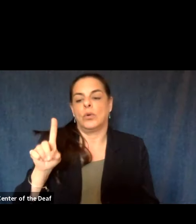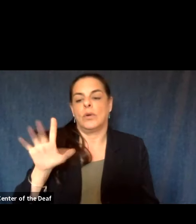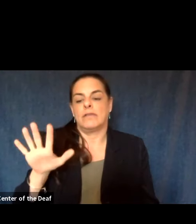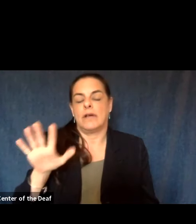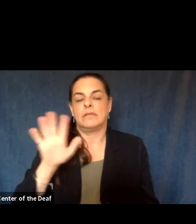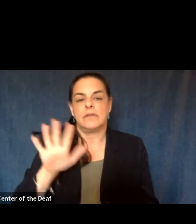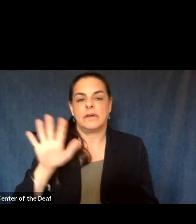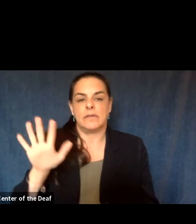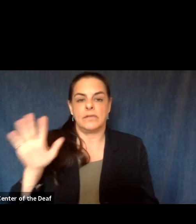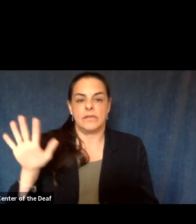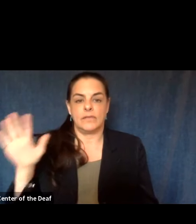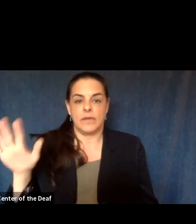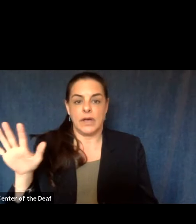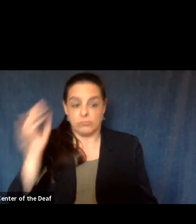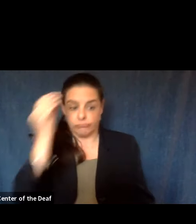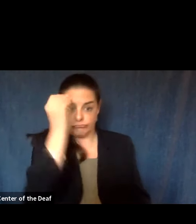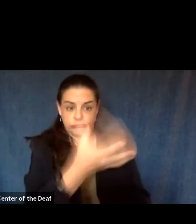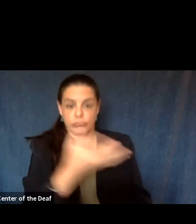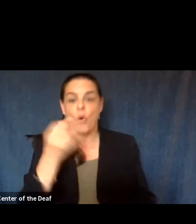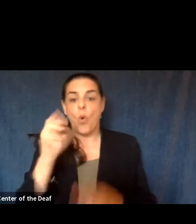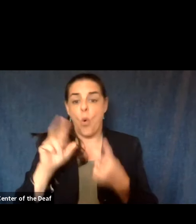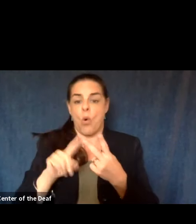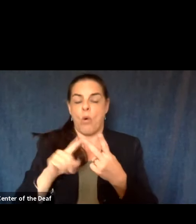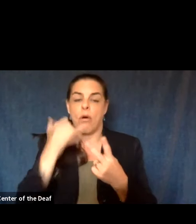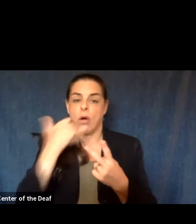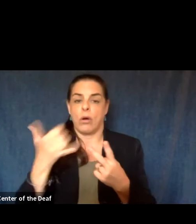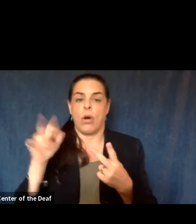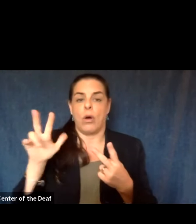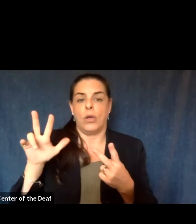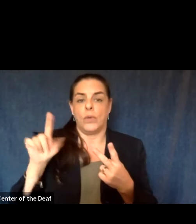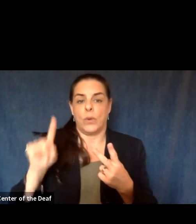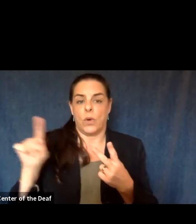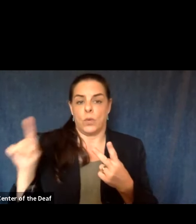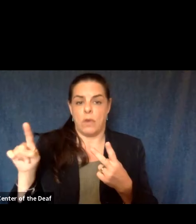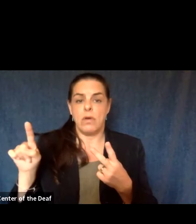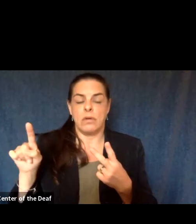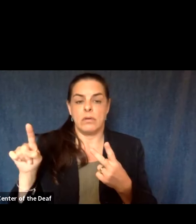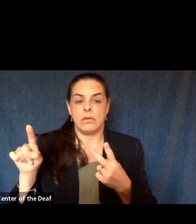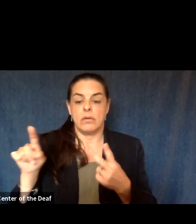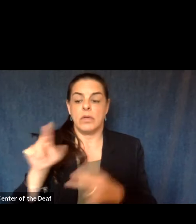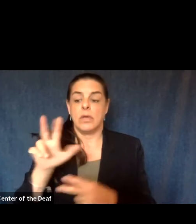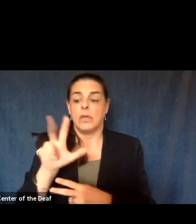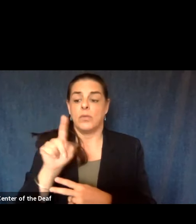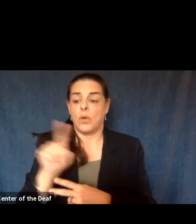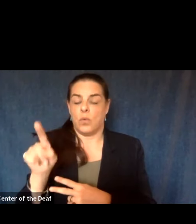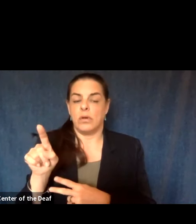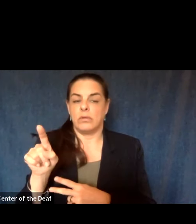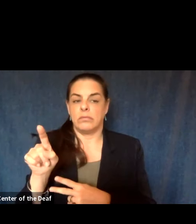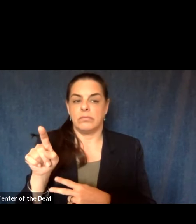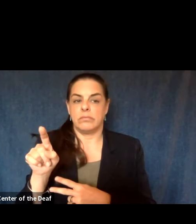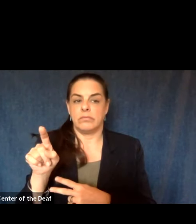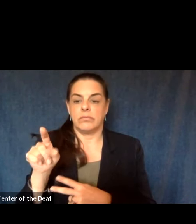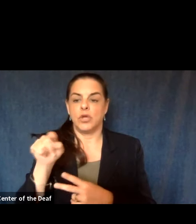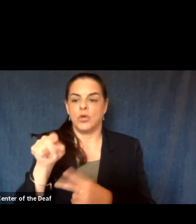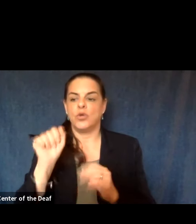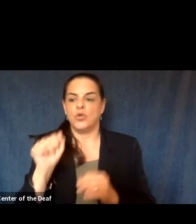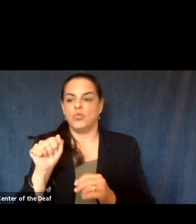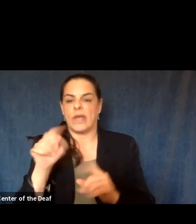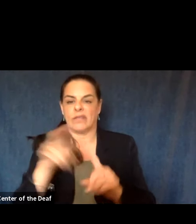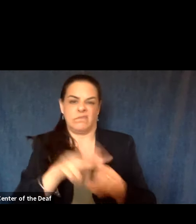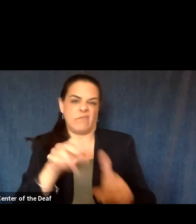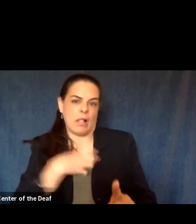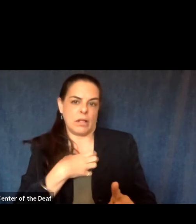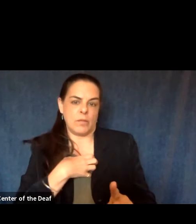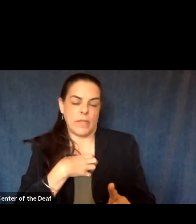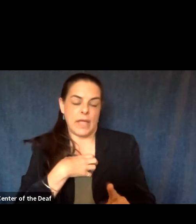215-5555 to share that, or 311. And 311 is the other place you can lodge that complaint. And